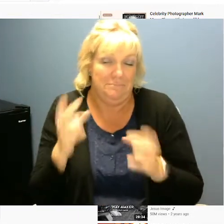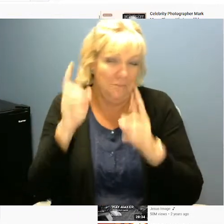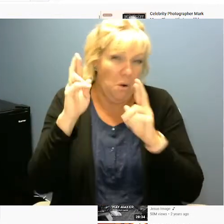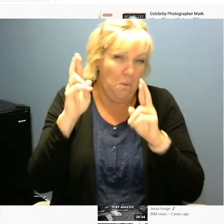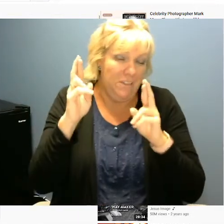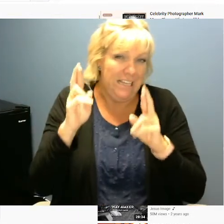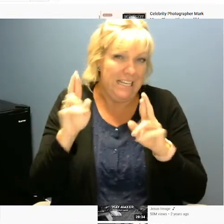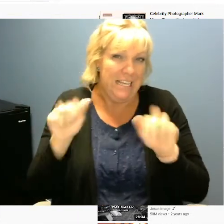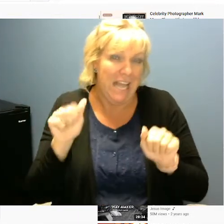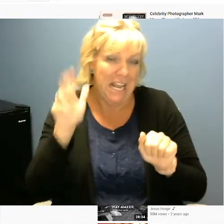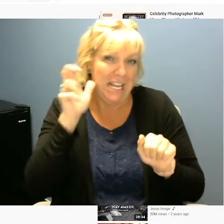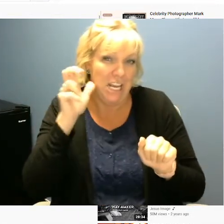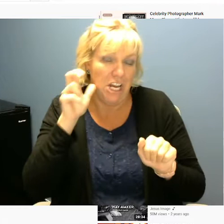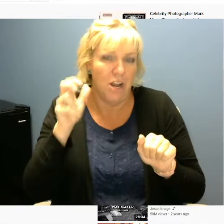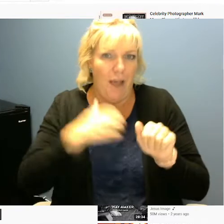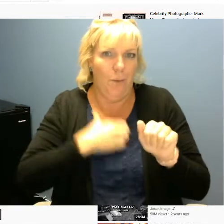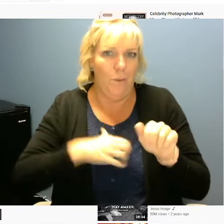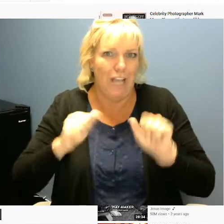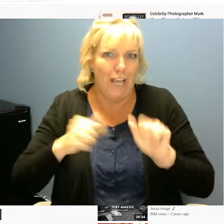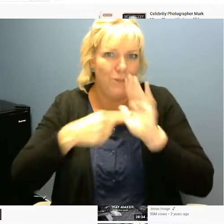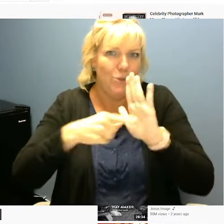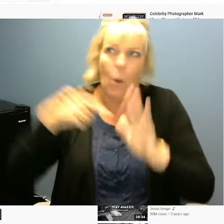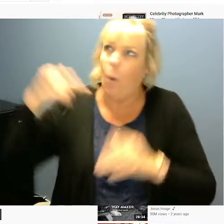hear me. I wish I could show it to you.